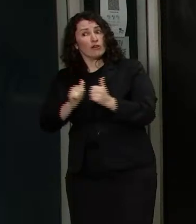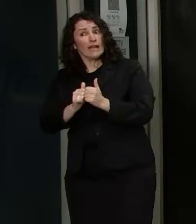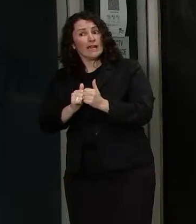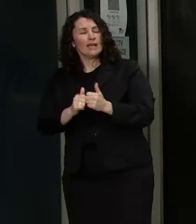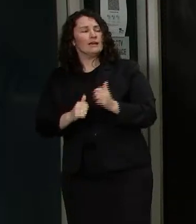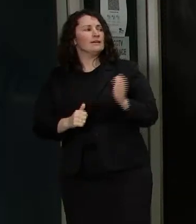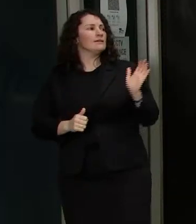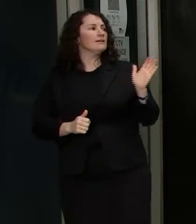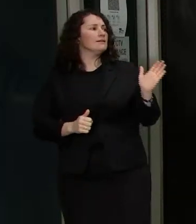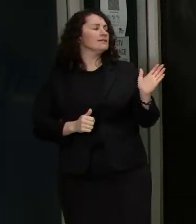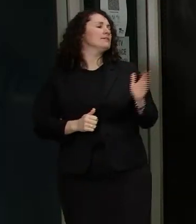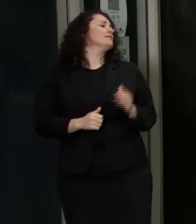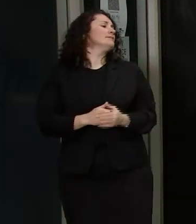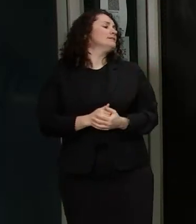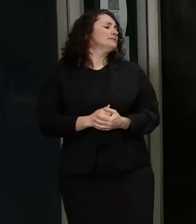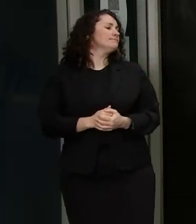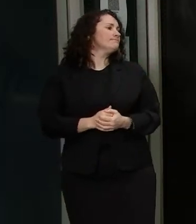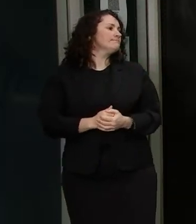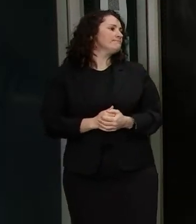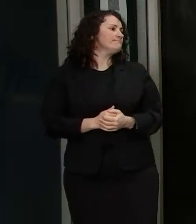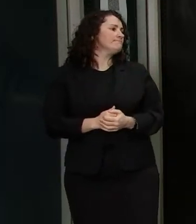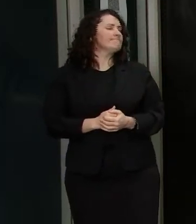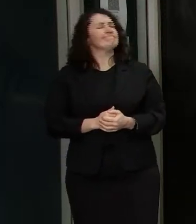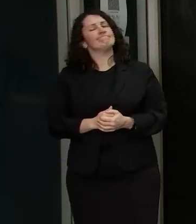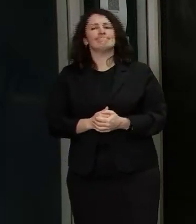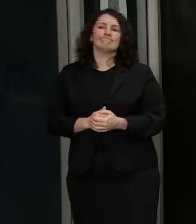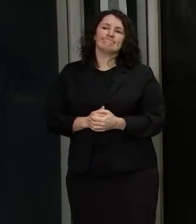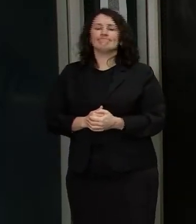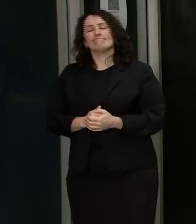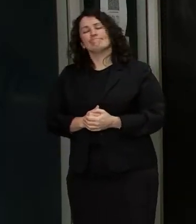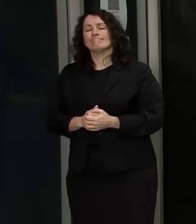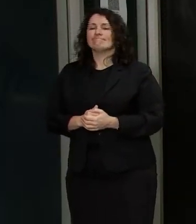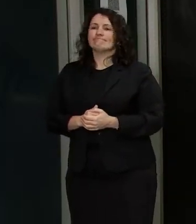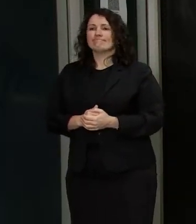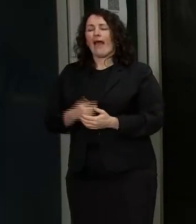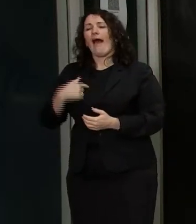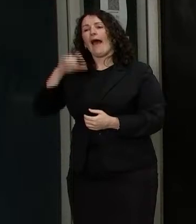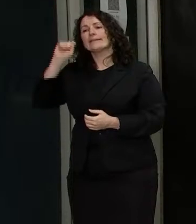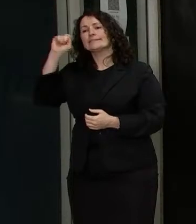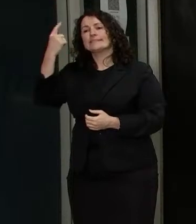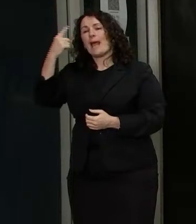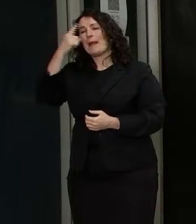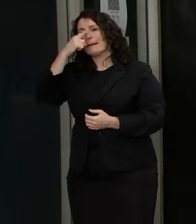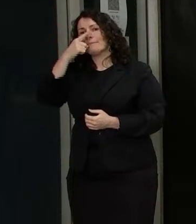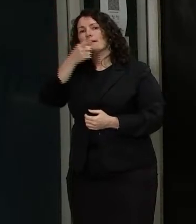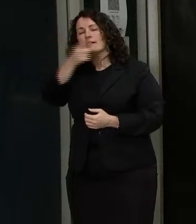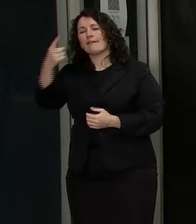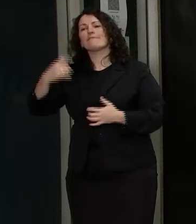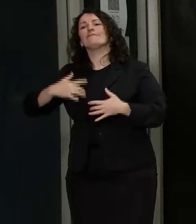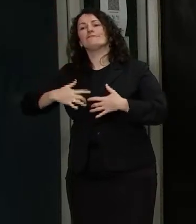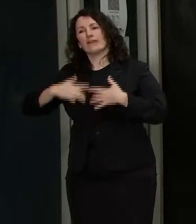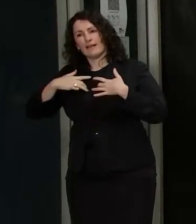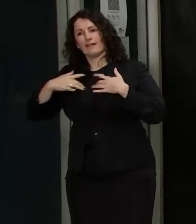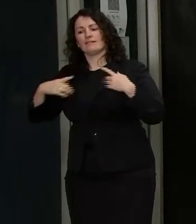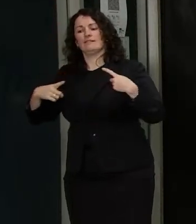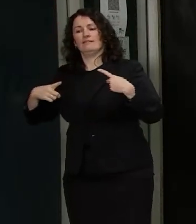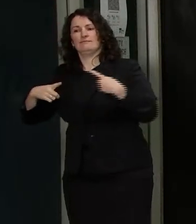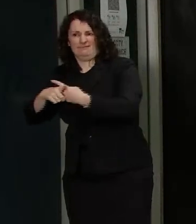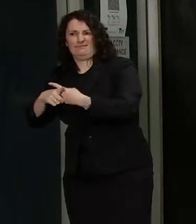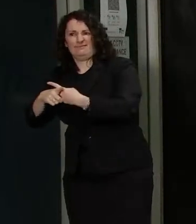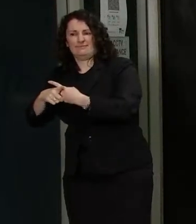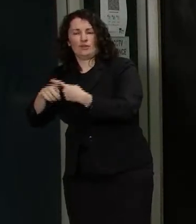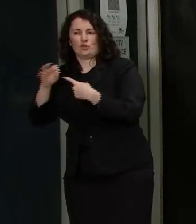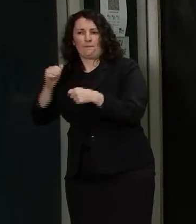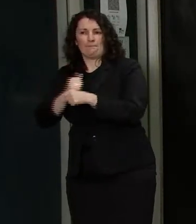something in isolation, you know, I can understand that response. But as we've heard from Professor Sutton, it's